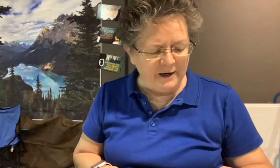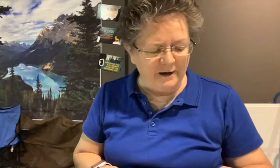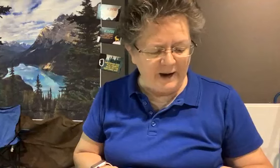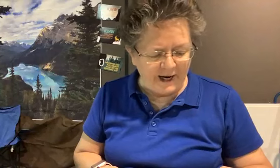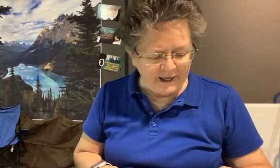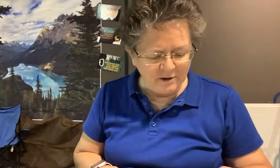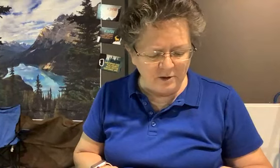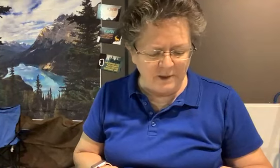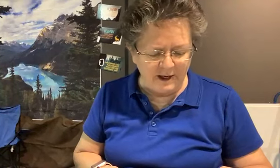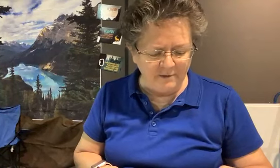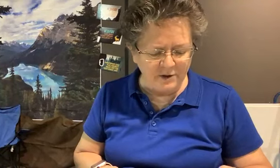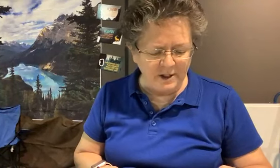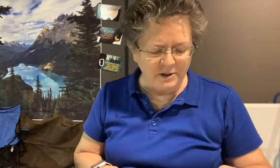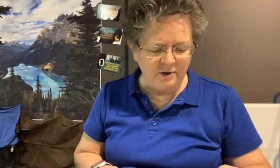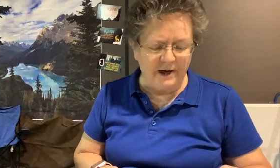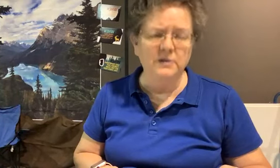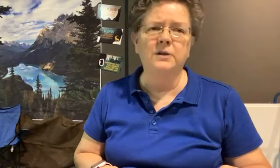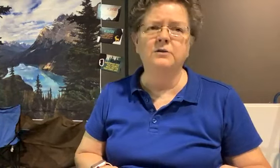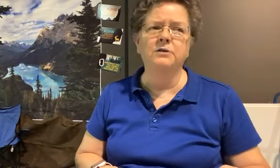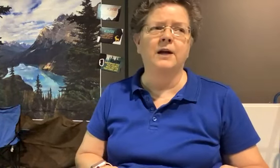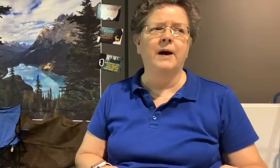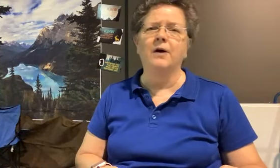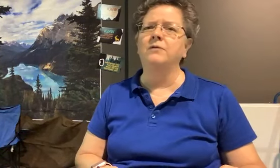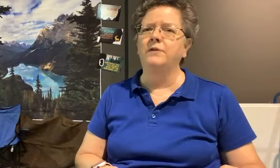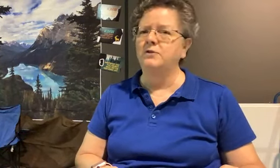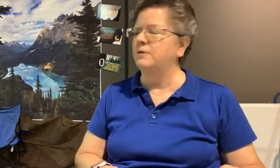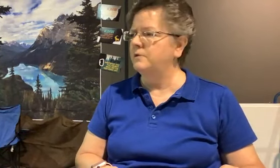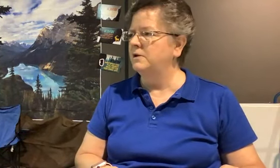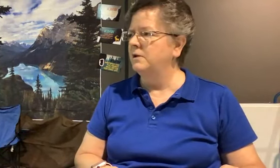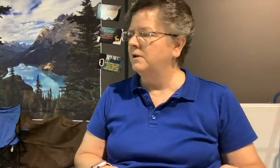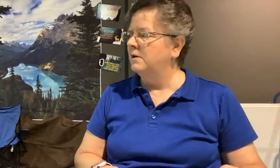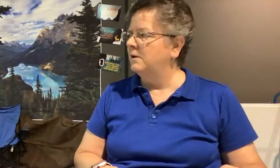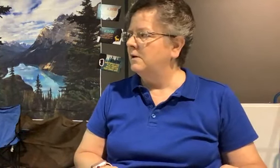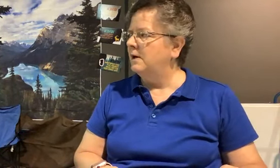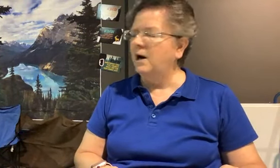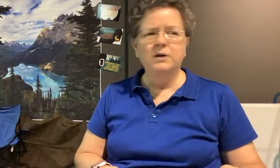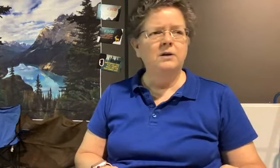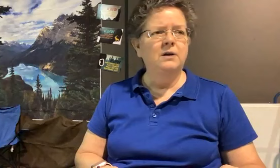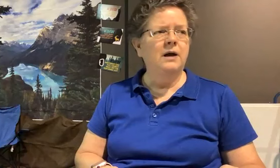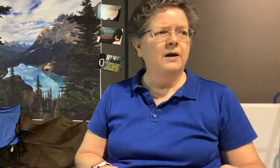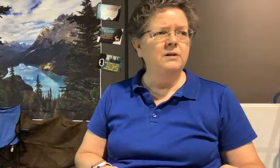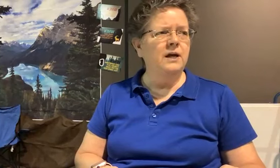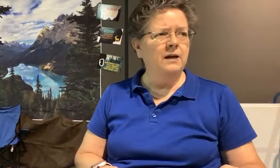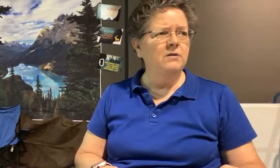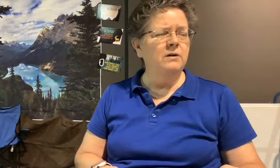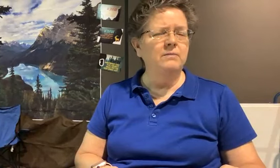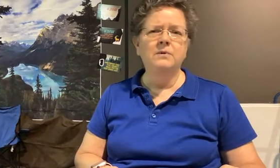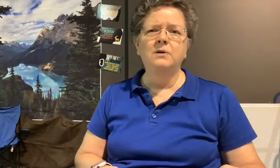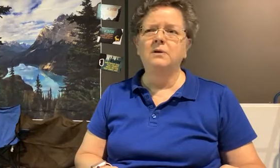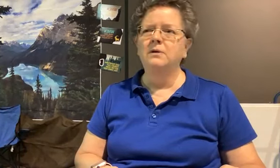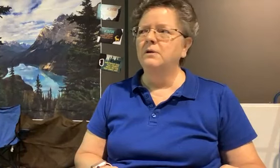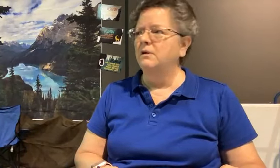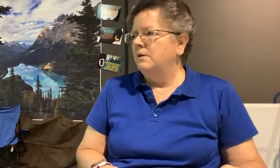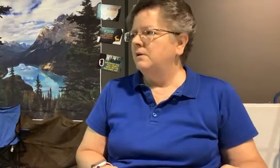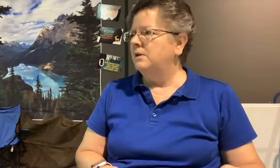have angered me ever since their ancestors came out of Egypt. How did they anger him? They